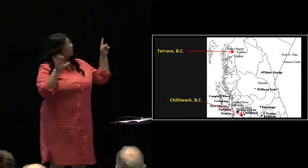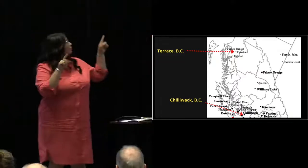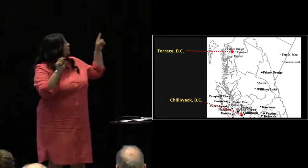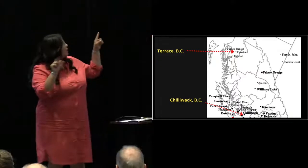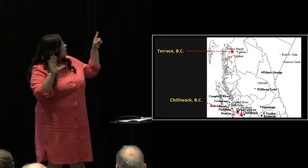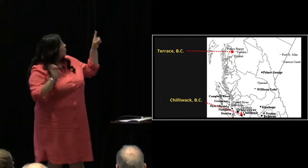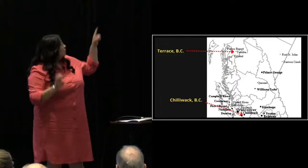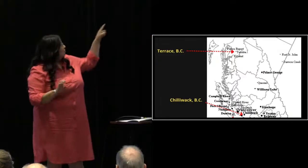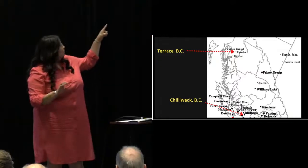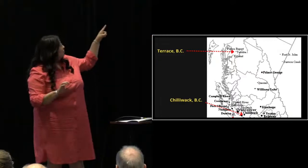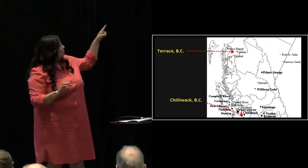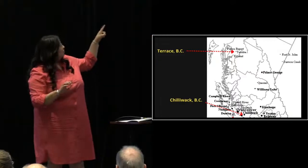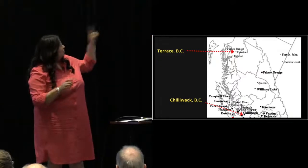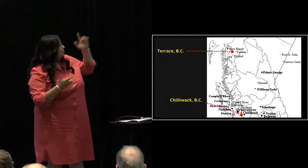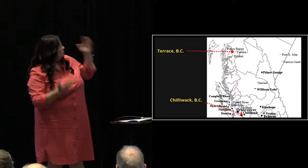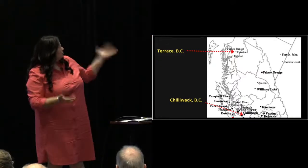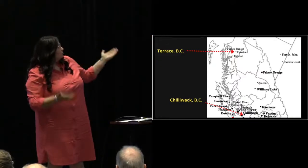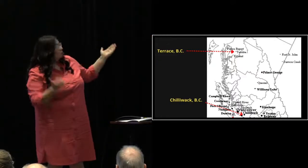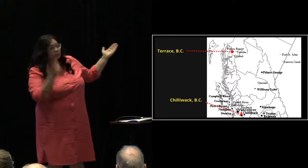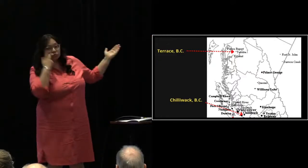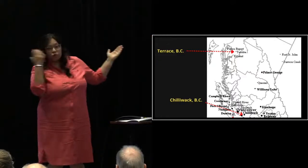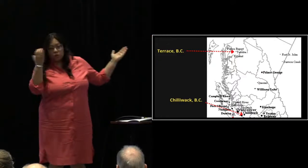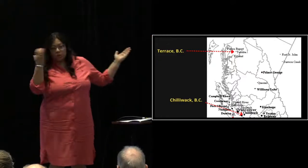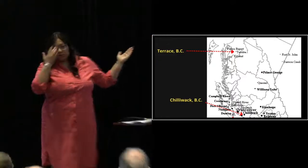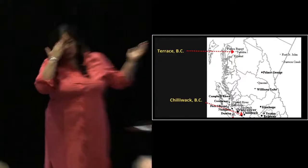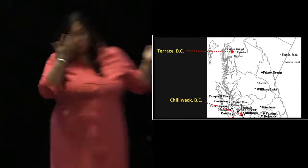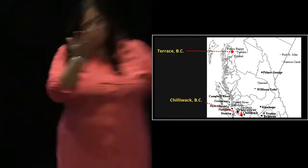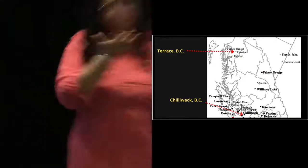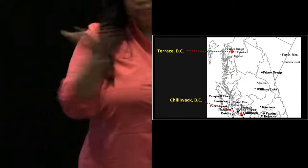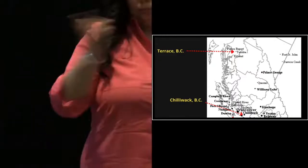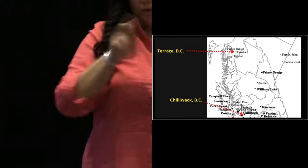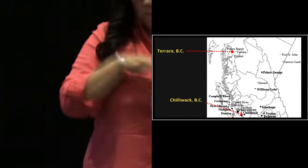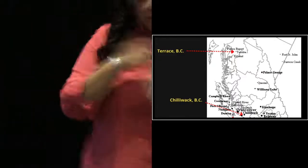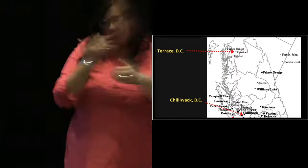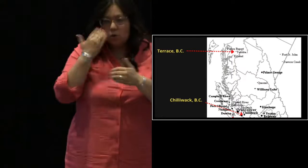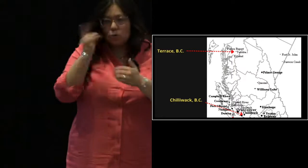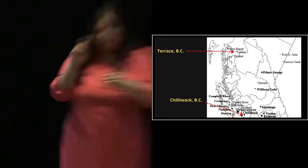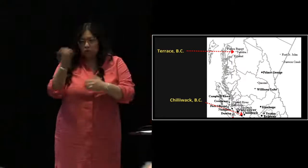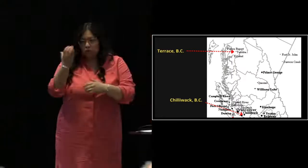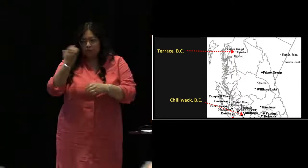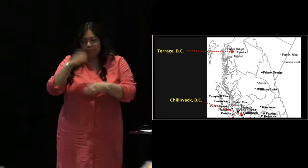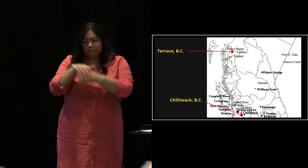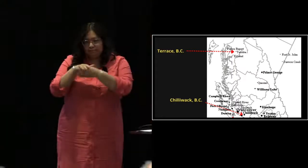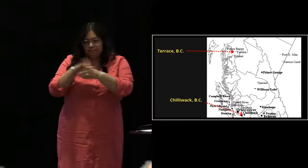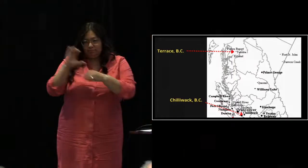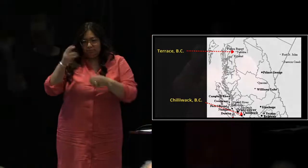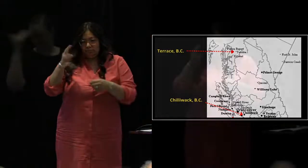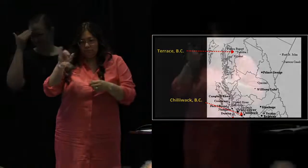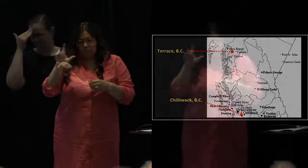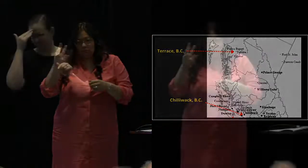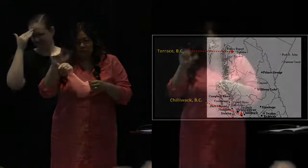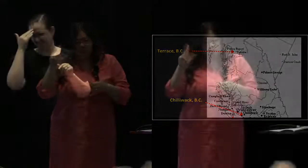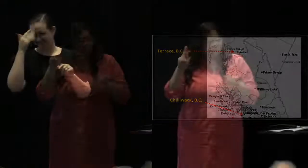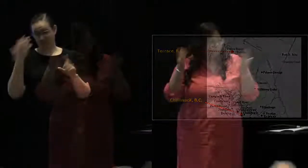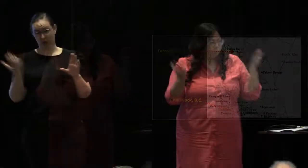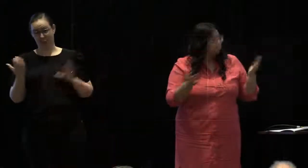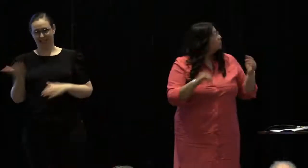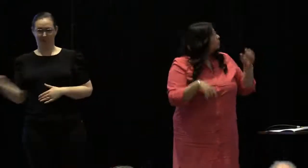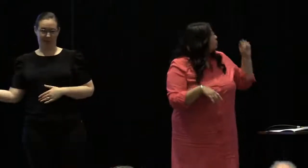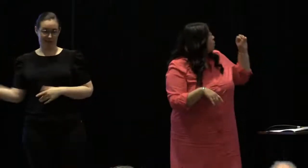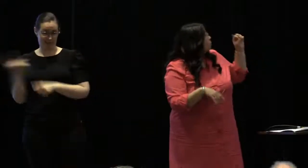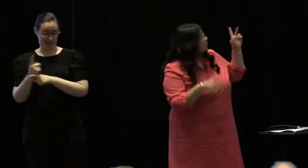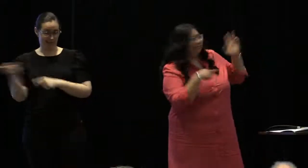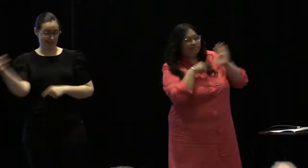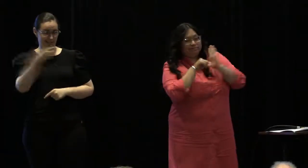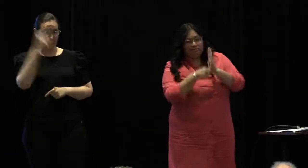Only about 10,000 people live up in the area, close to Kitimat, perhaps you would know that. And my mother's people